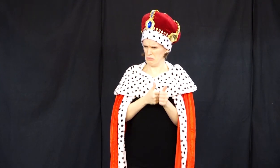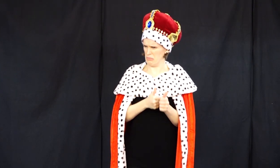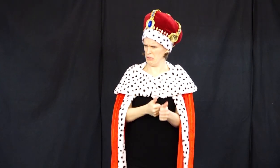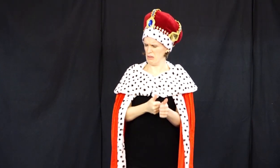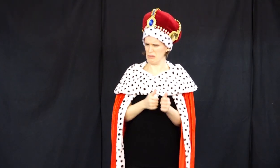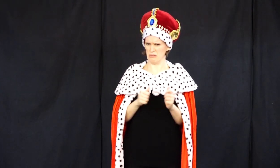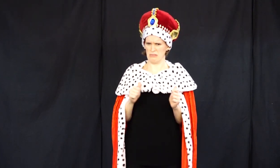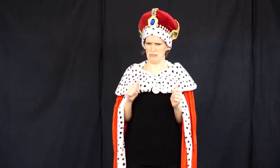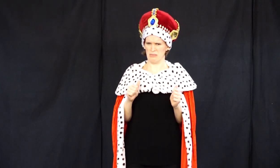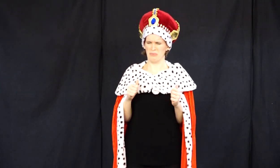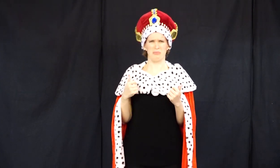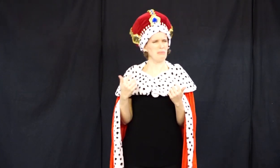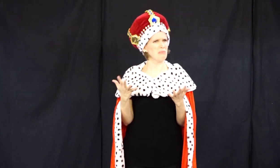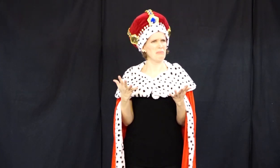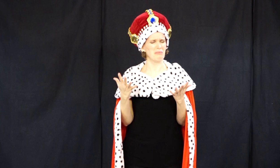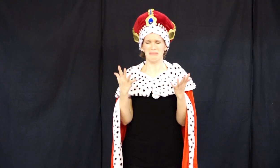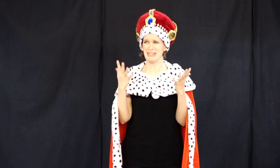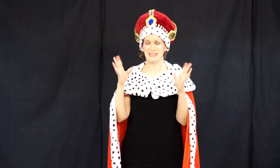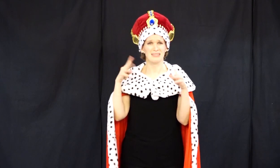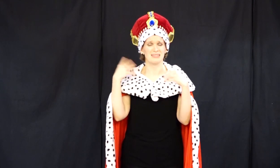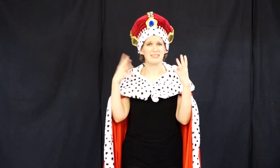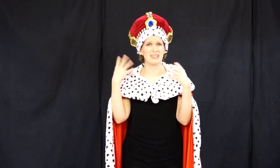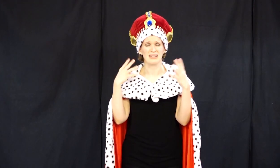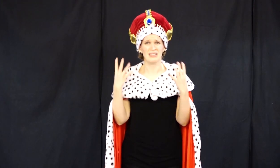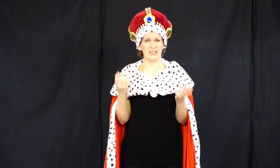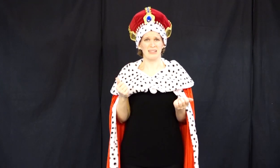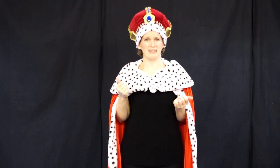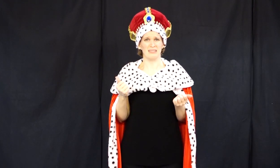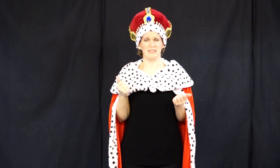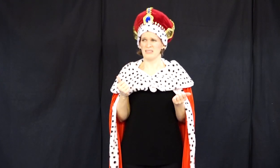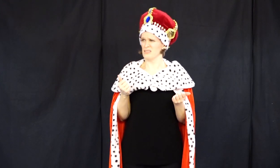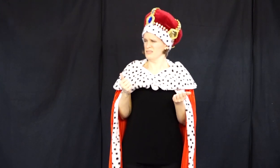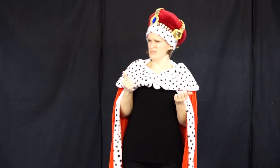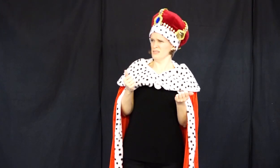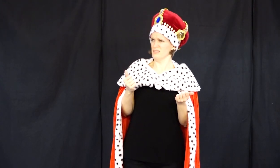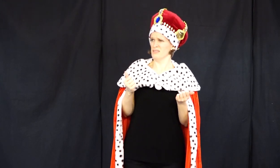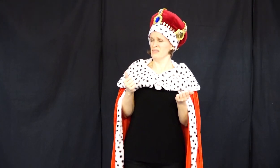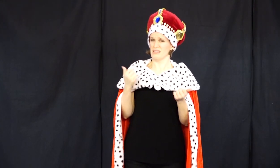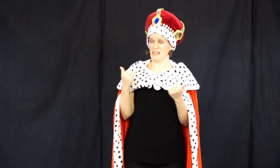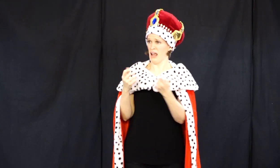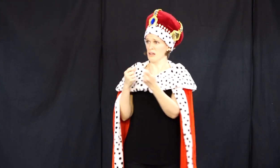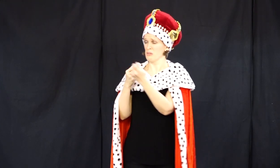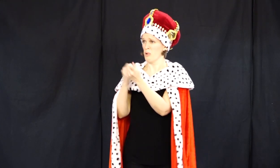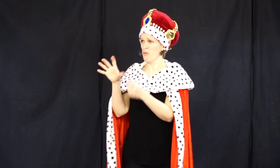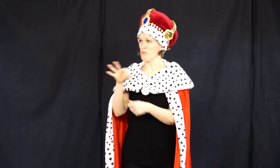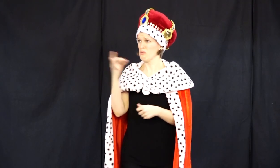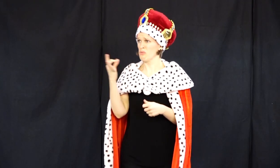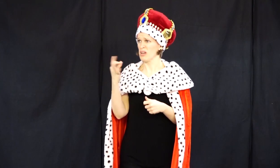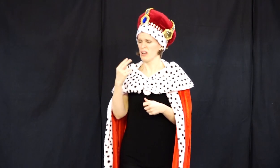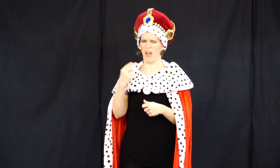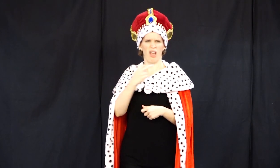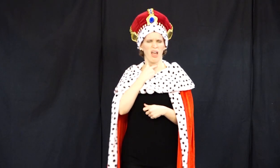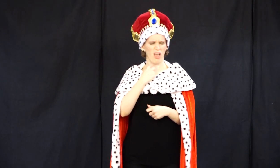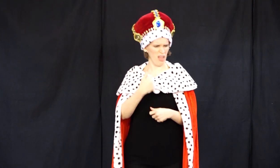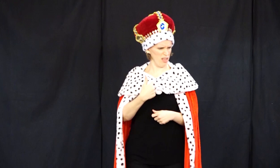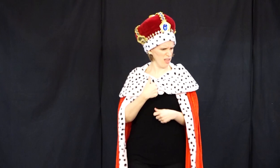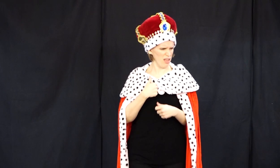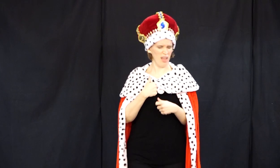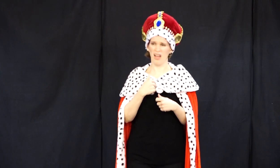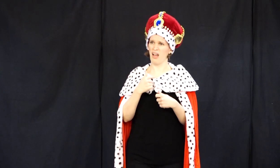pay. Insane! You cheat with the French, now I'm fighting with France and